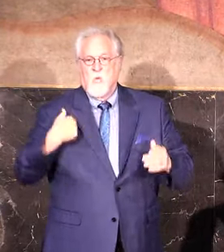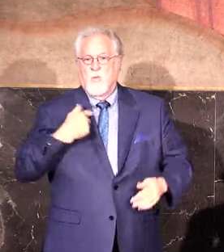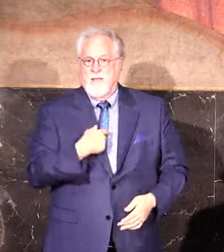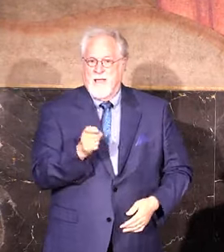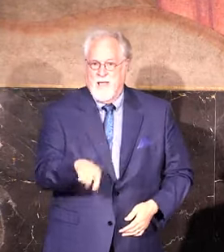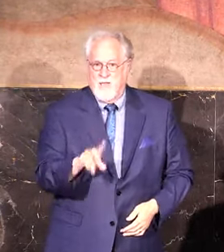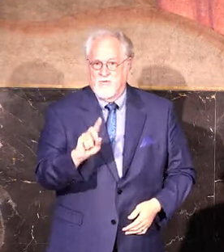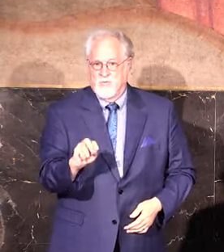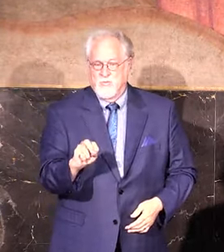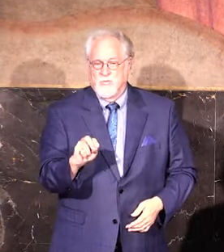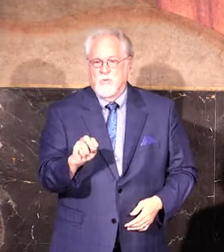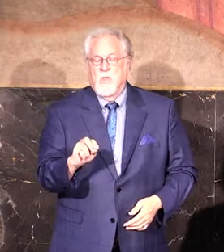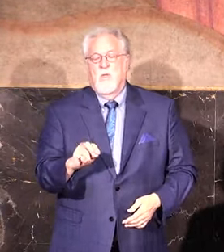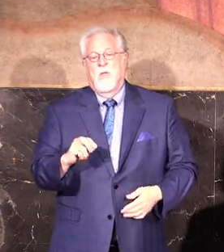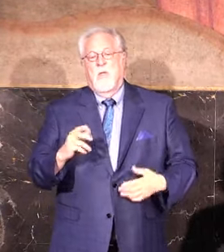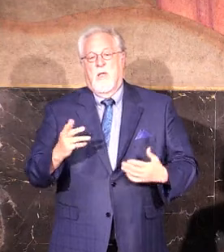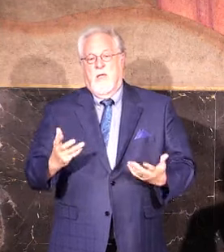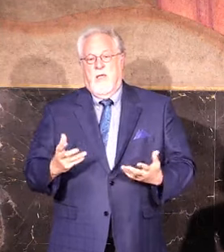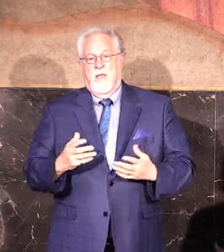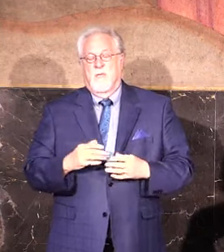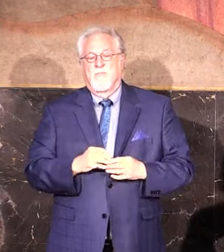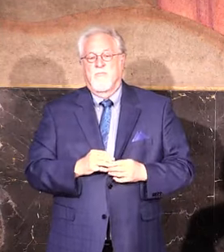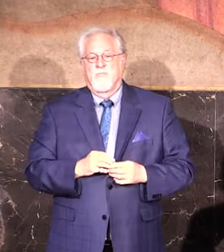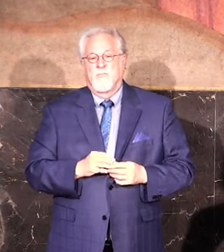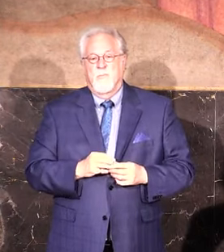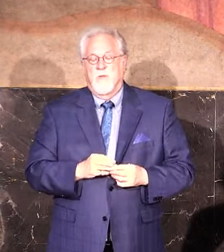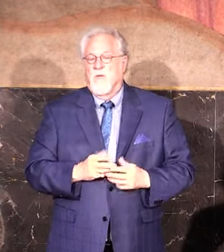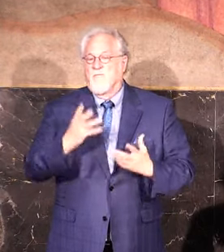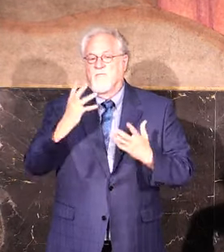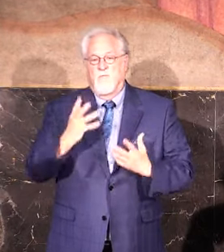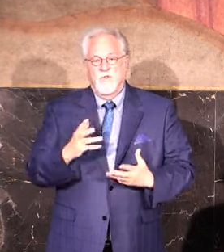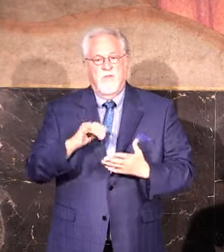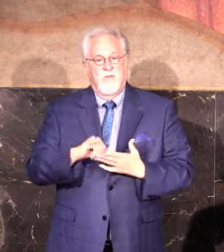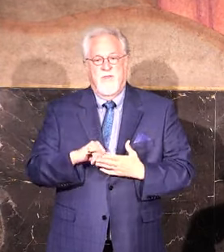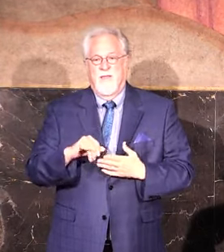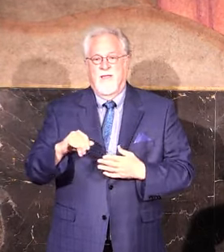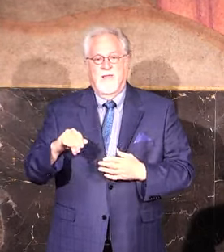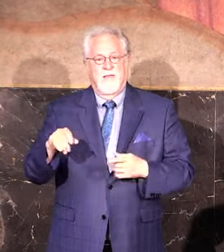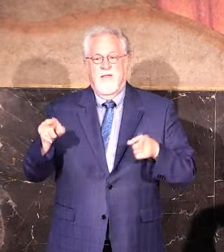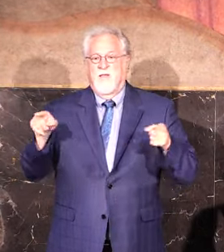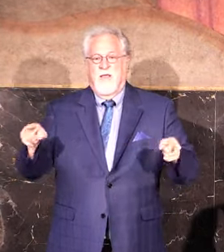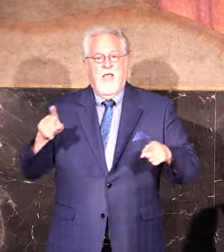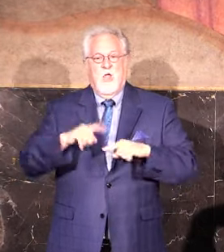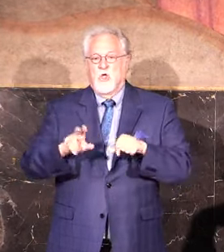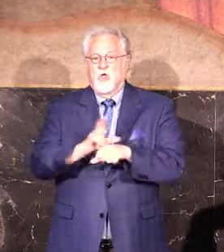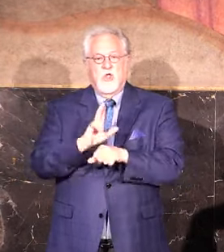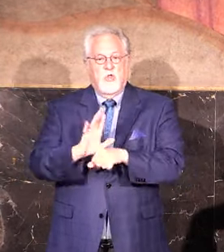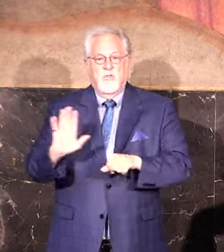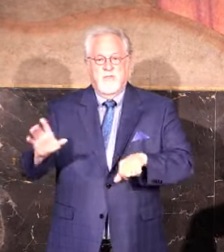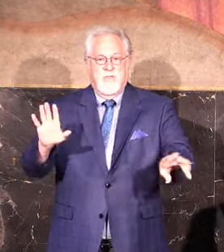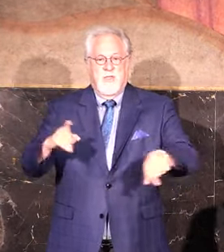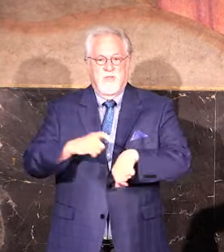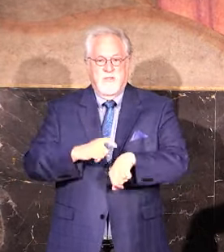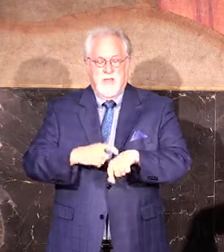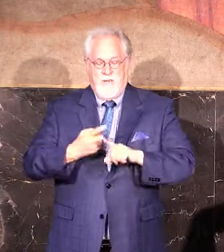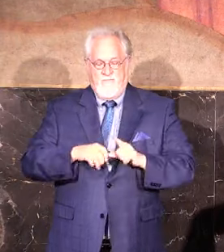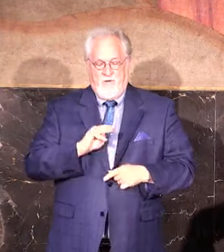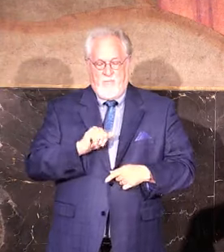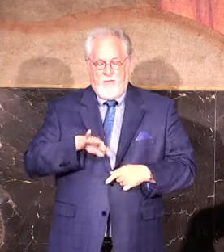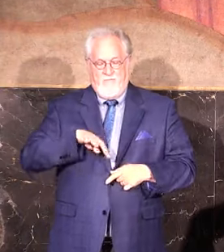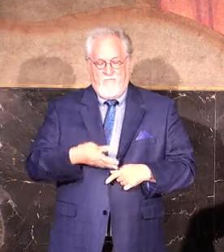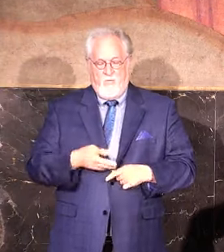done. And you know, it's unfortunate that they weren't able to use the time that they've had from May